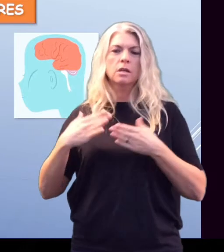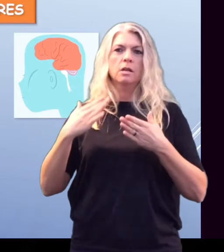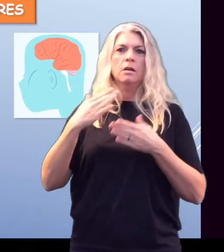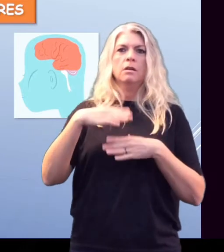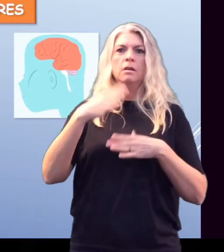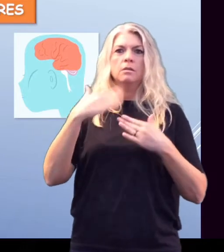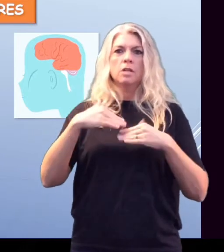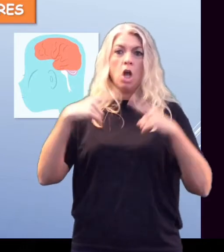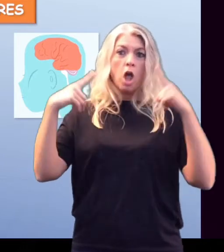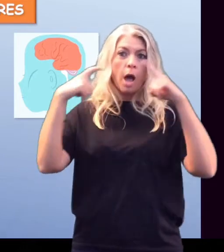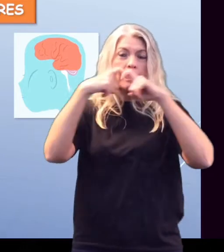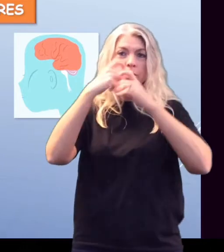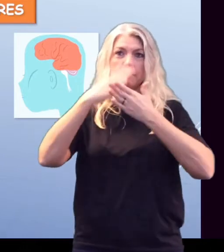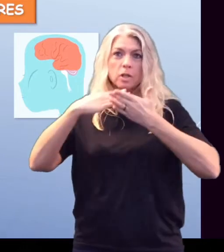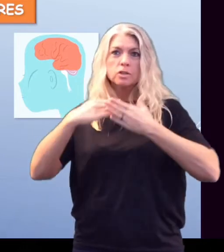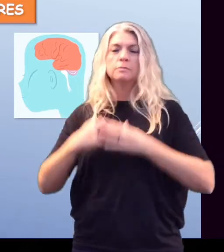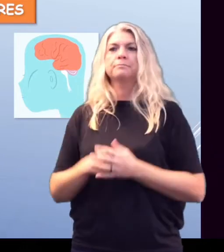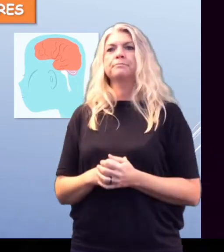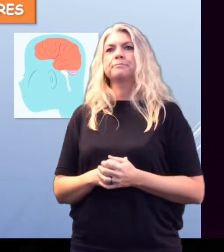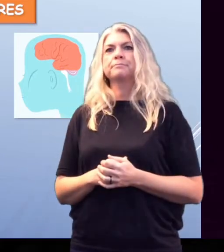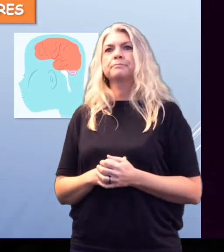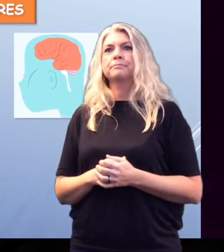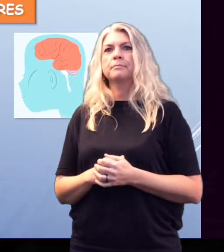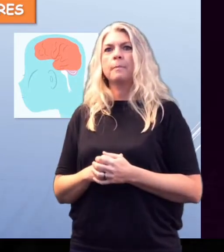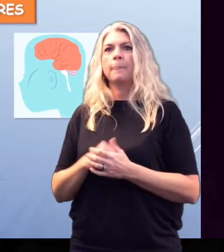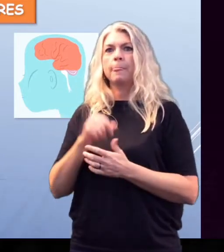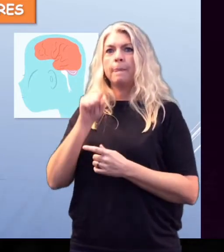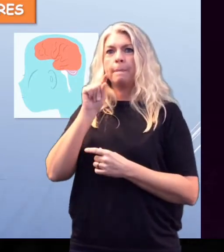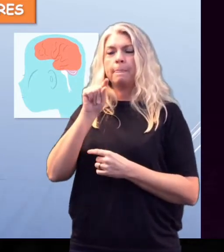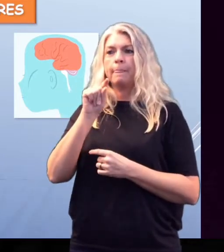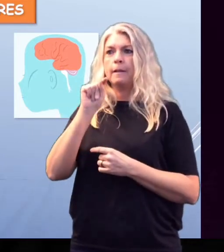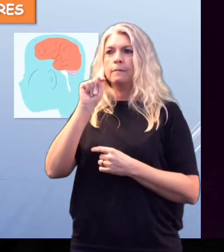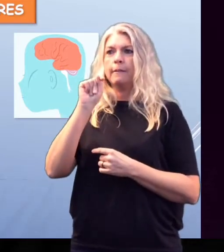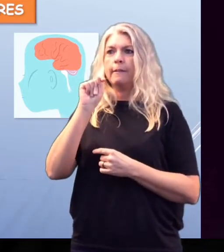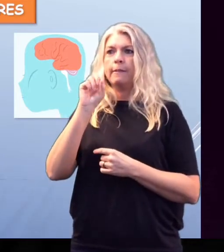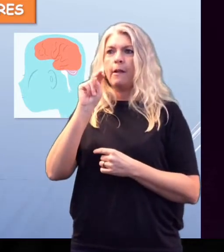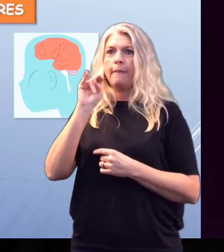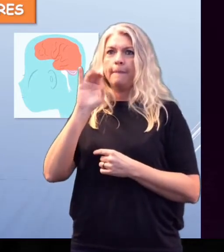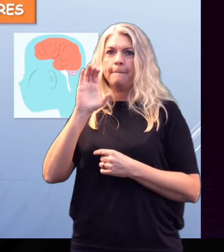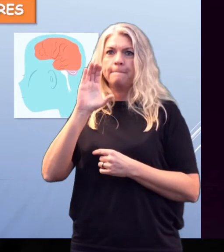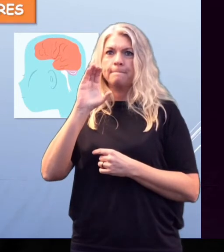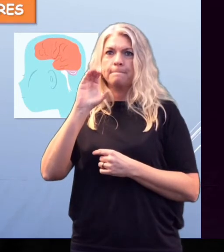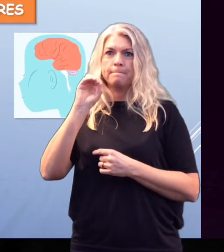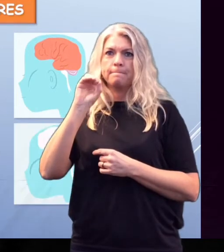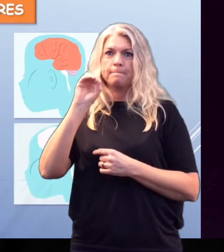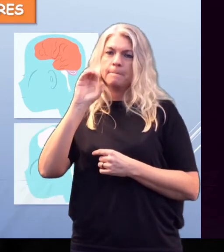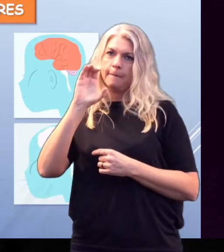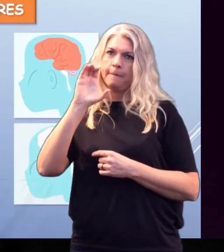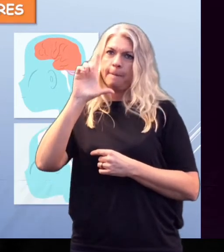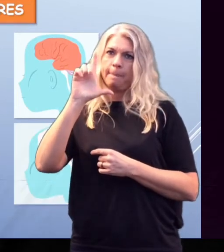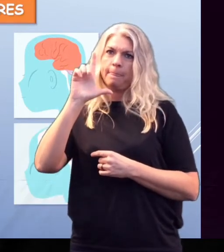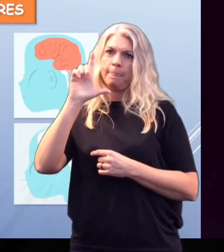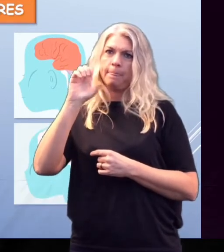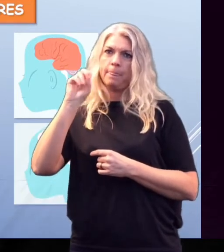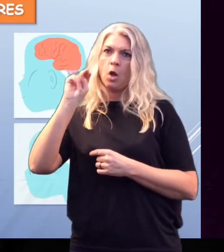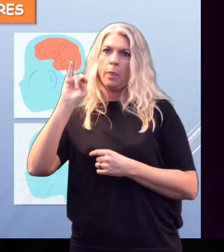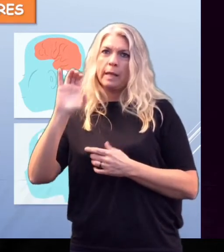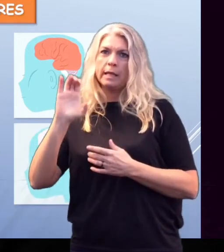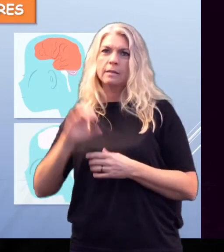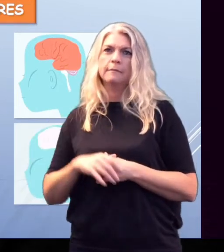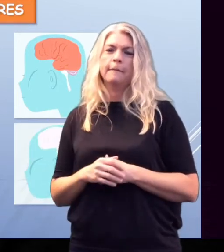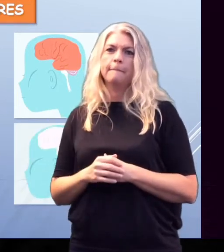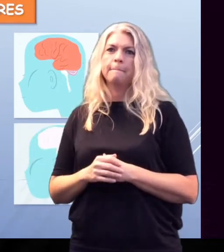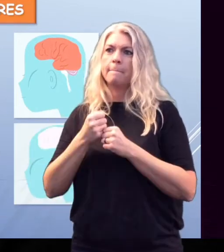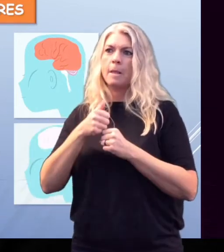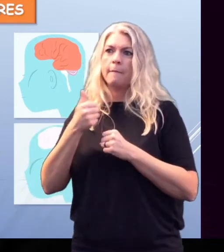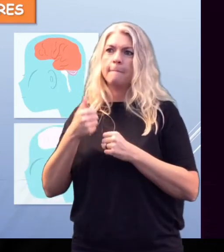Tonic-clonic seizures will be described in more detail in this video. If a child in your care has other types of seizures, the nurse